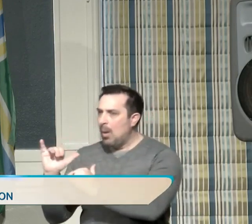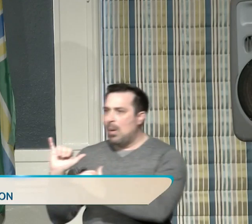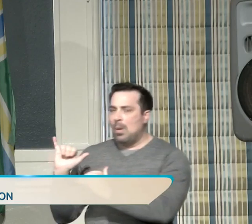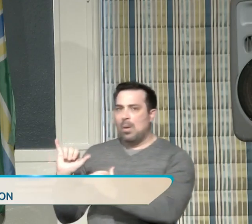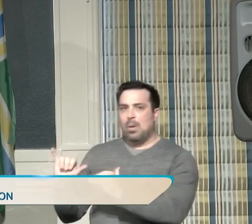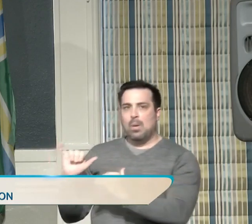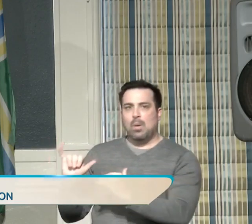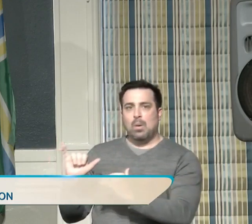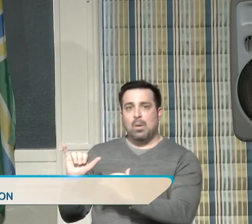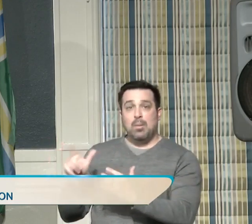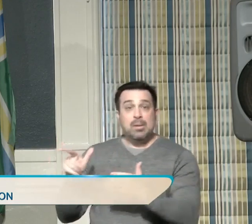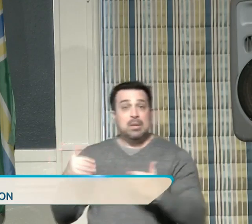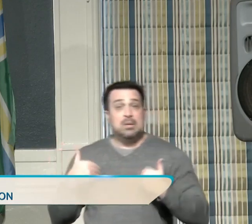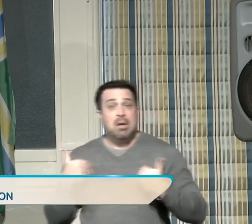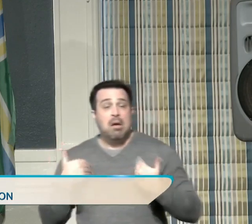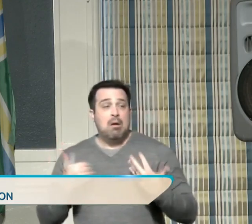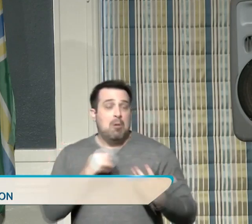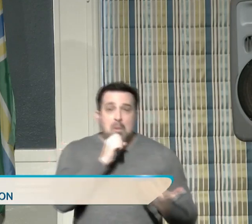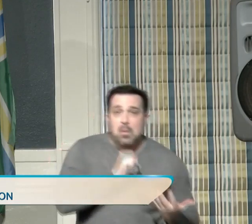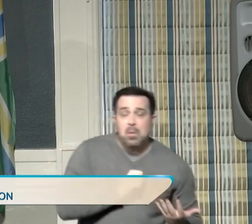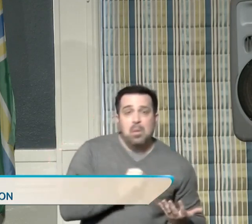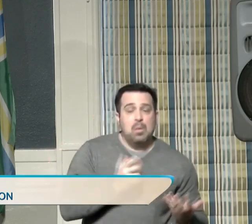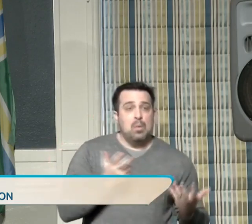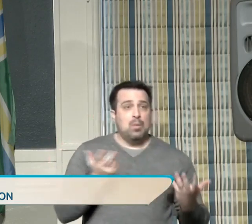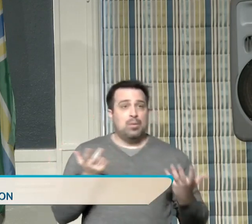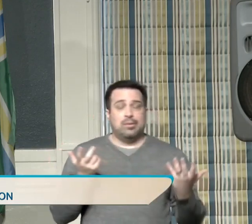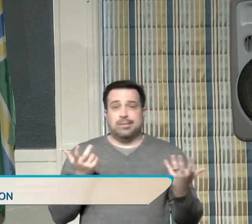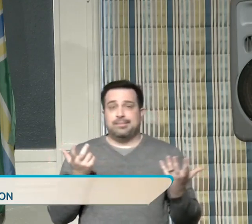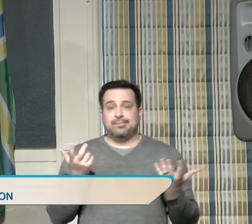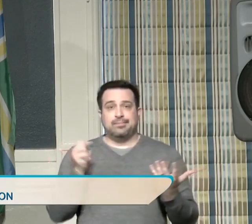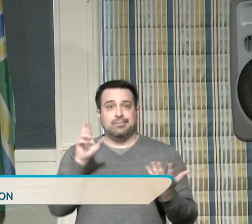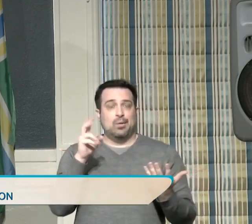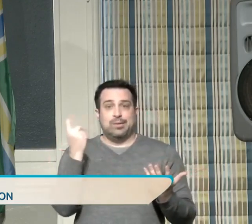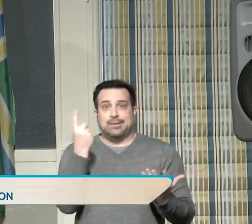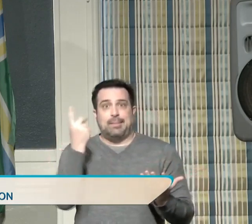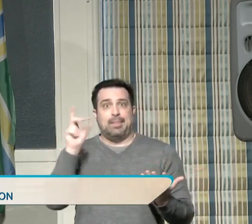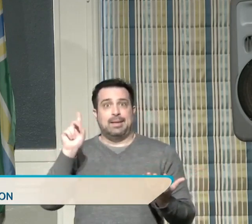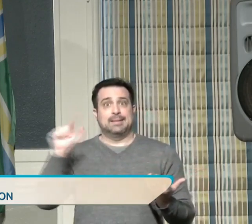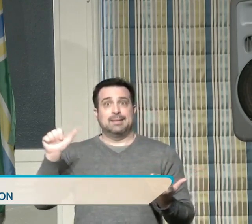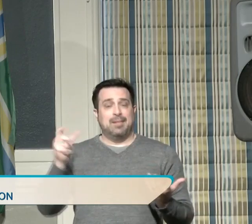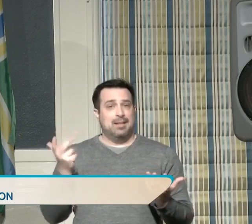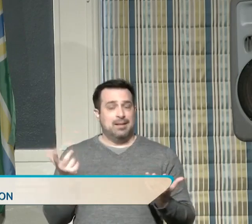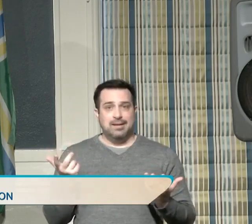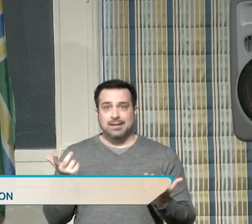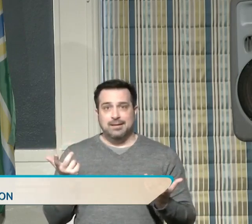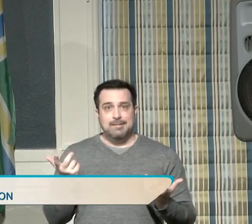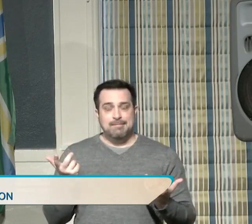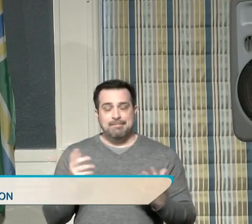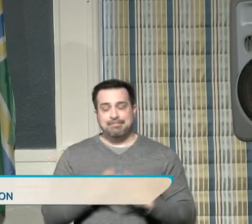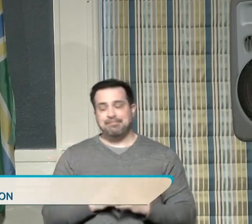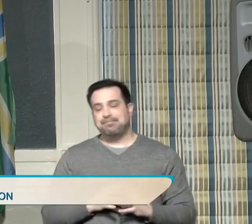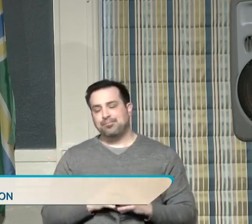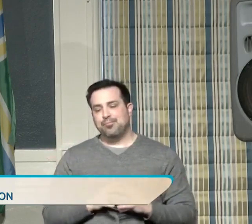Be they because they're young or they're old or they have some type of a disability. So